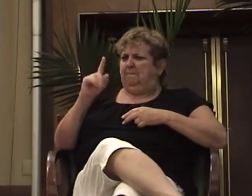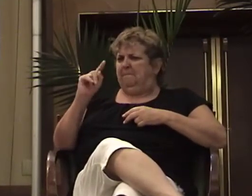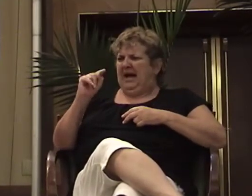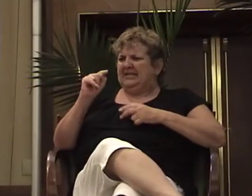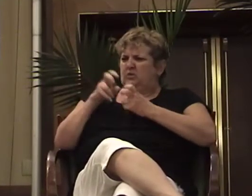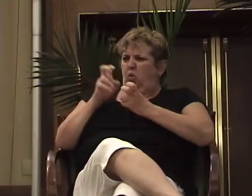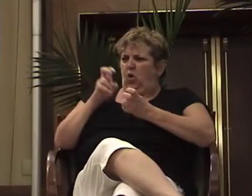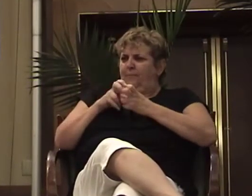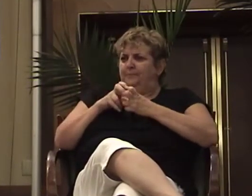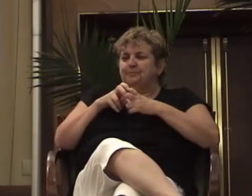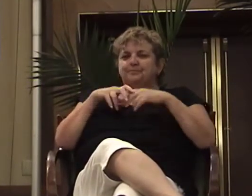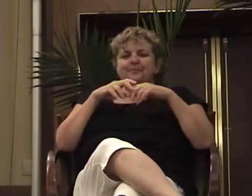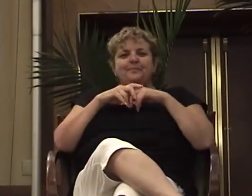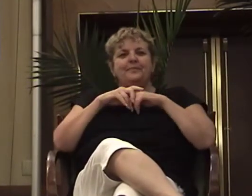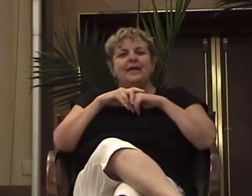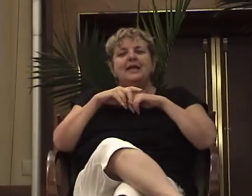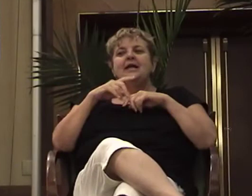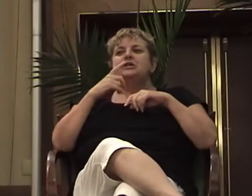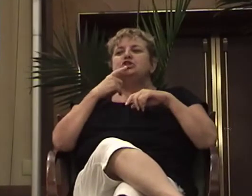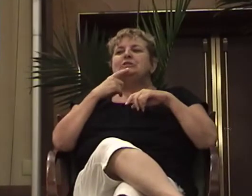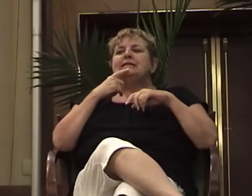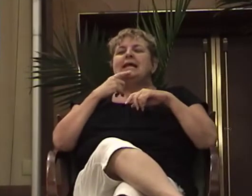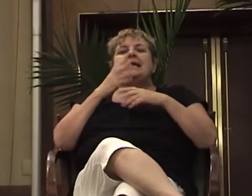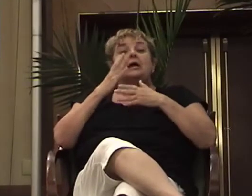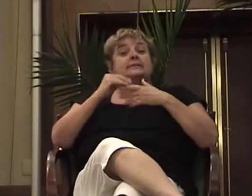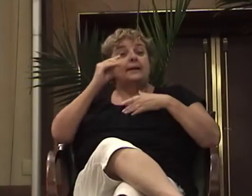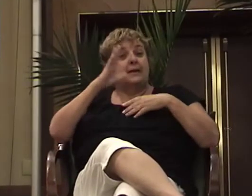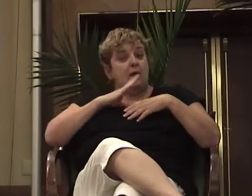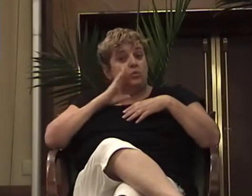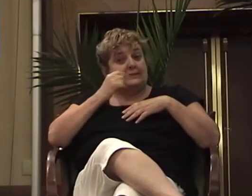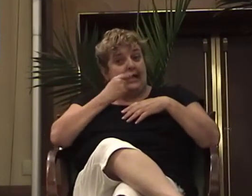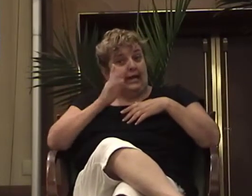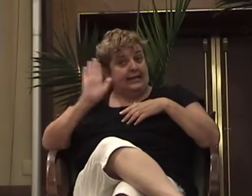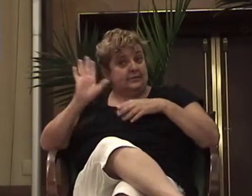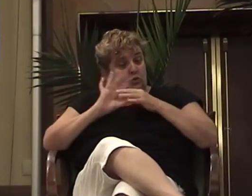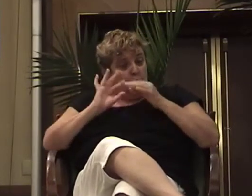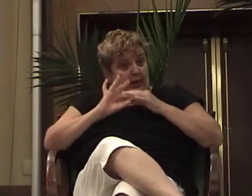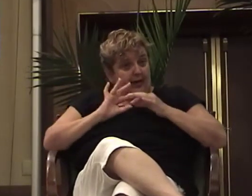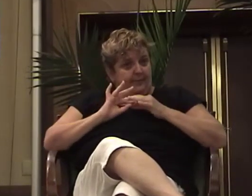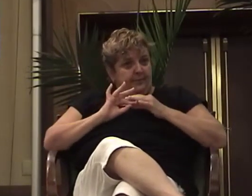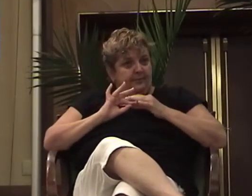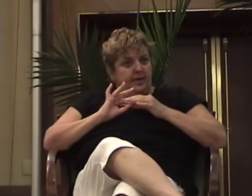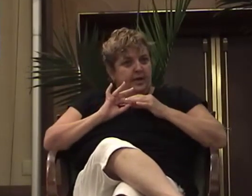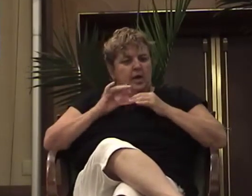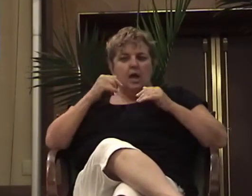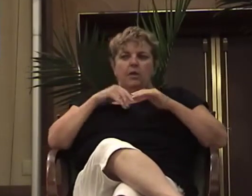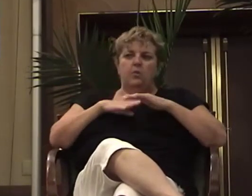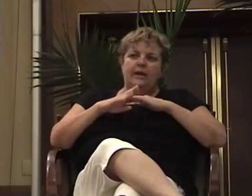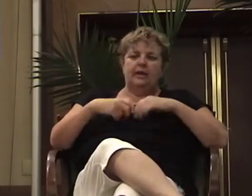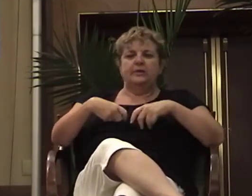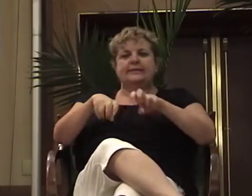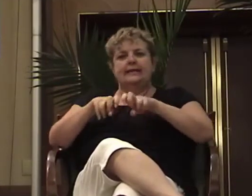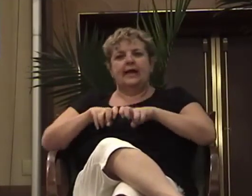she said, some guy's going to tell his story. And she took me over and I sat to the right side of the room. The guy got up to the podium and he started